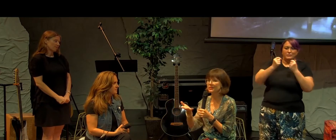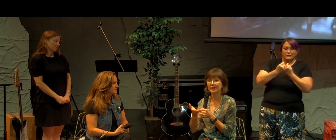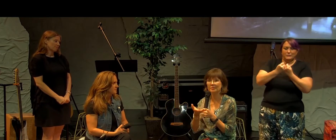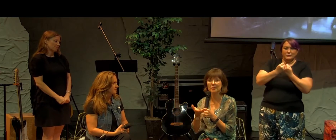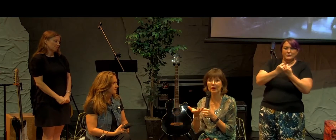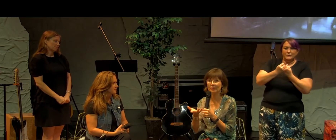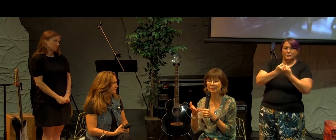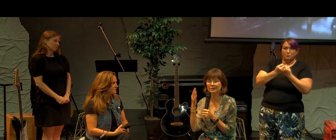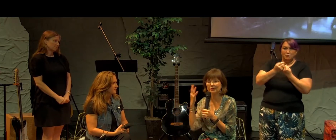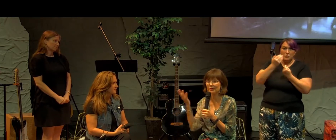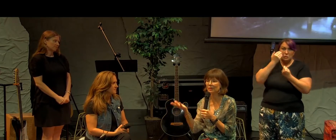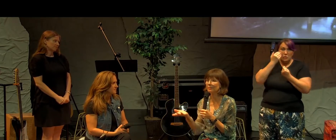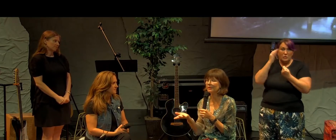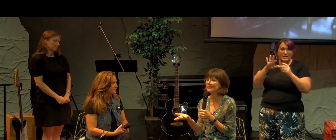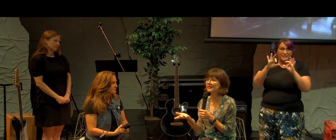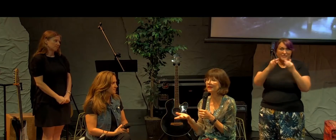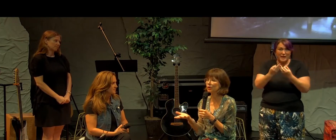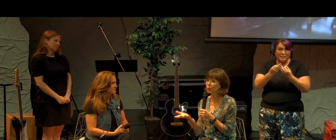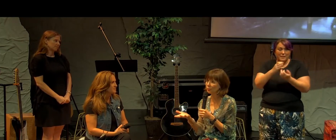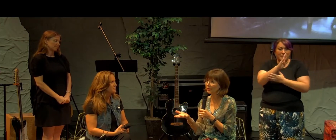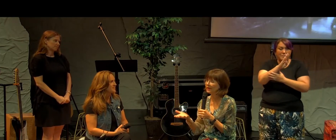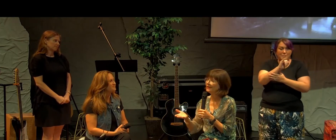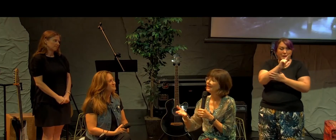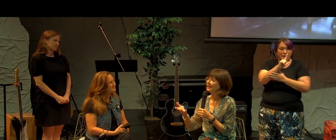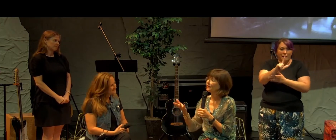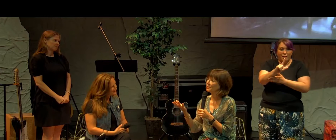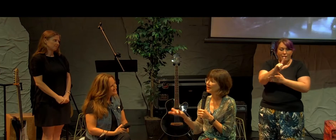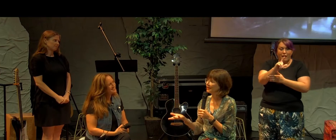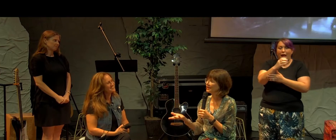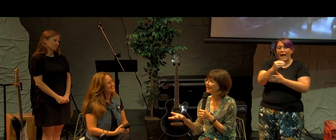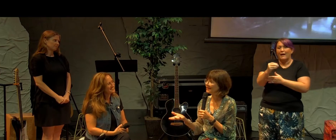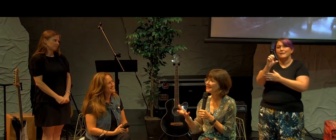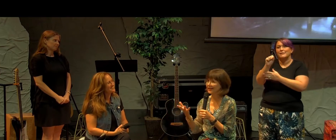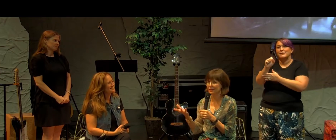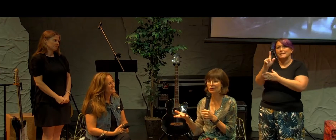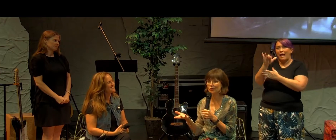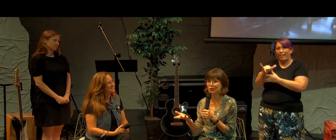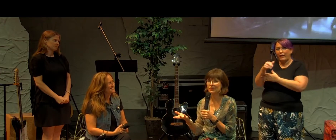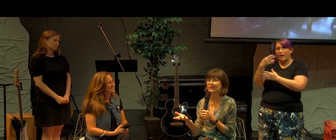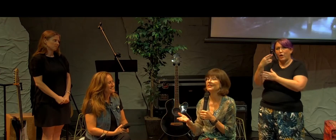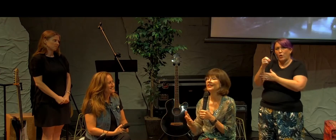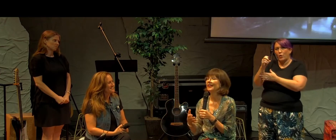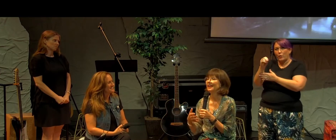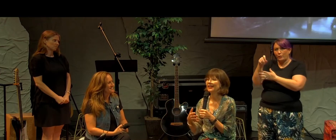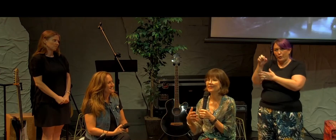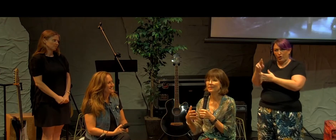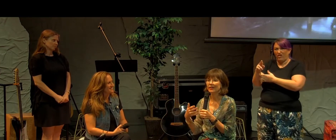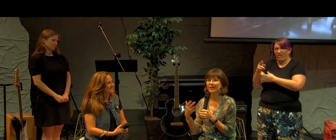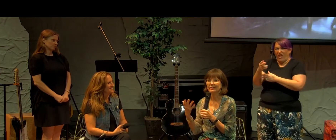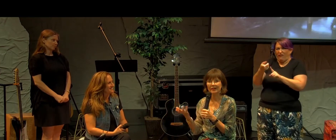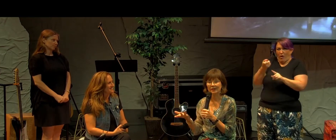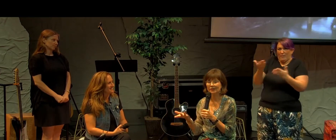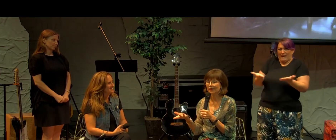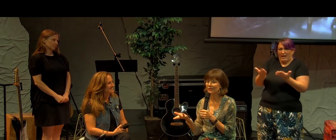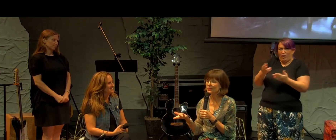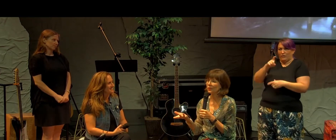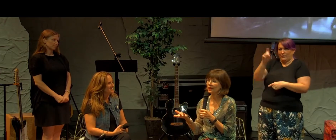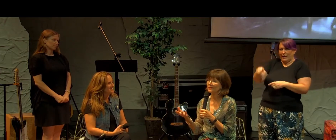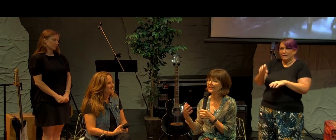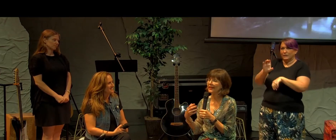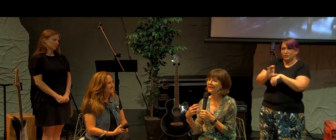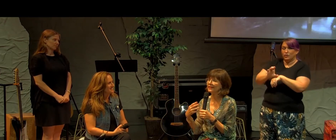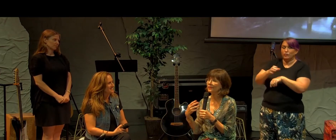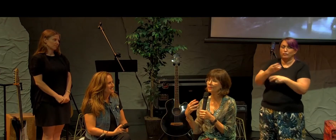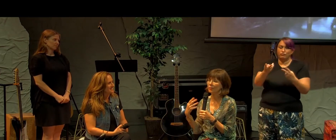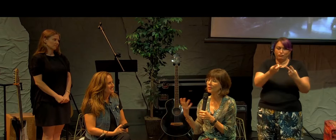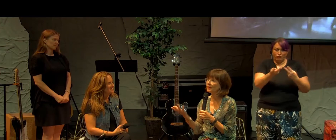this family, probably have heard of them, Bill and Sally Hooper, from here in the Texas churches. Their elder and elder's wife, and